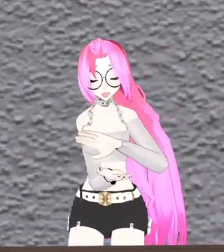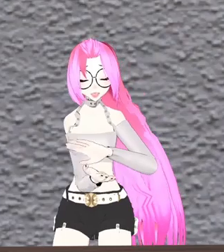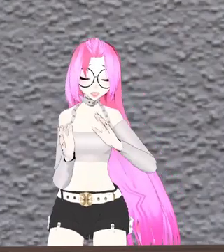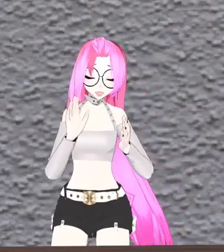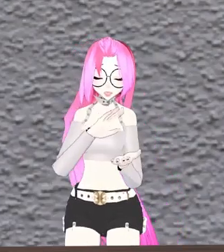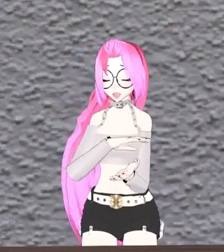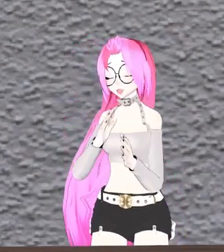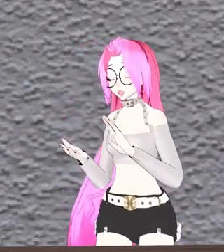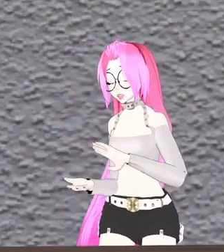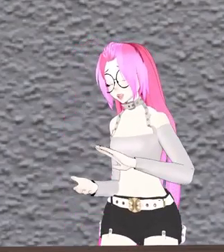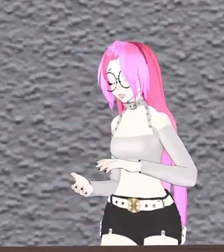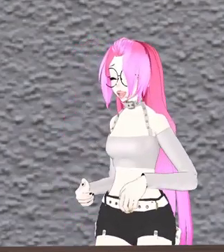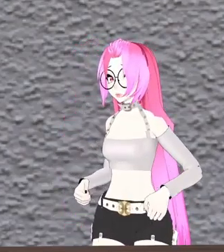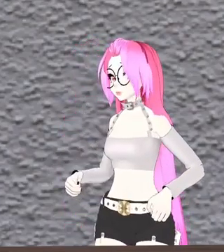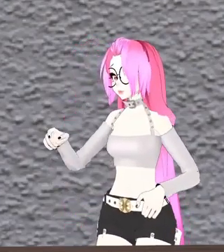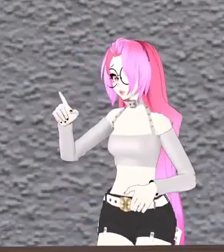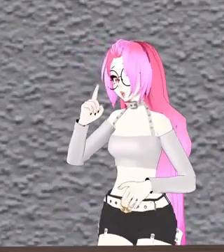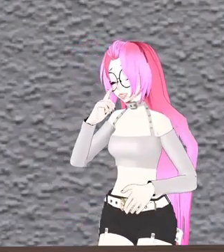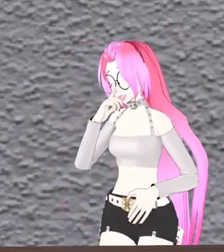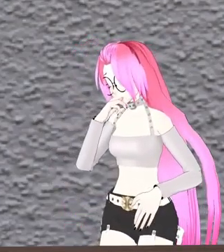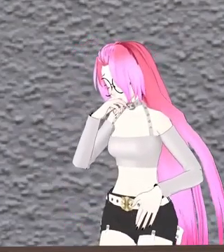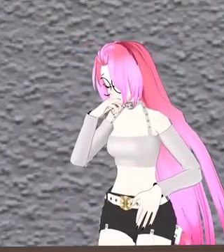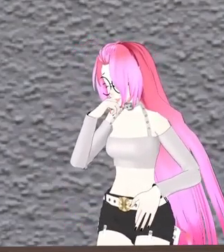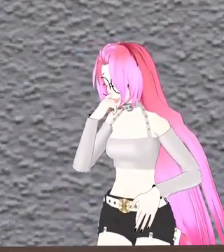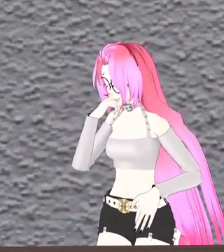be shifting every time you sign it. What's up, Happy?